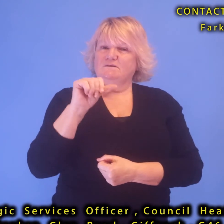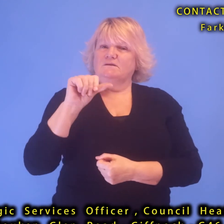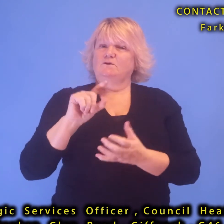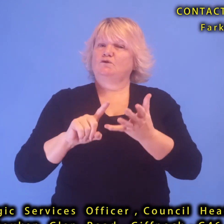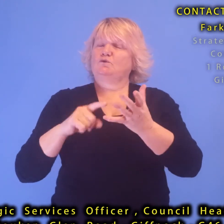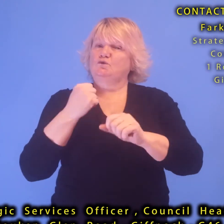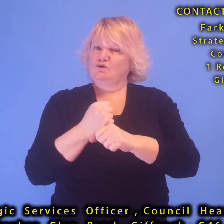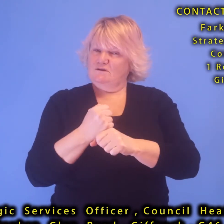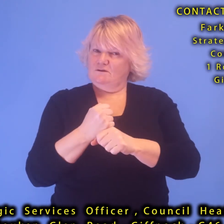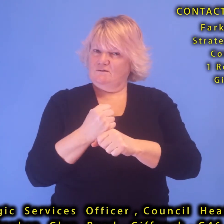G46 6UG.